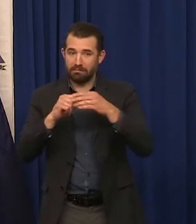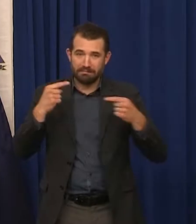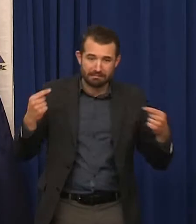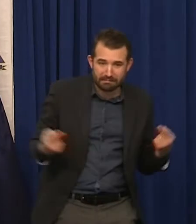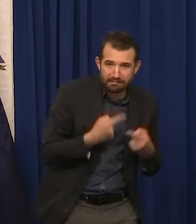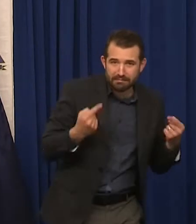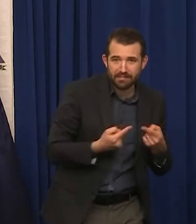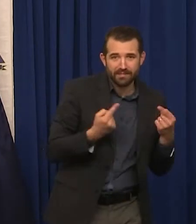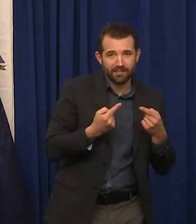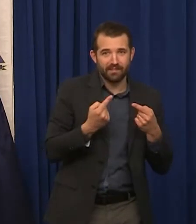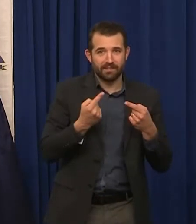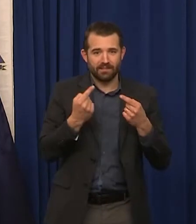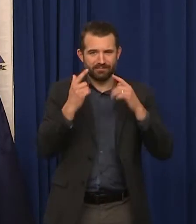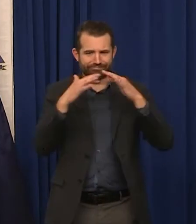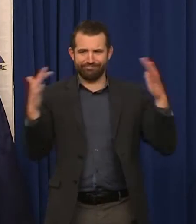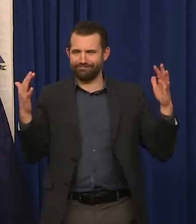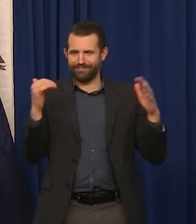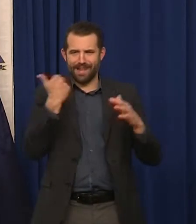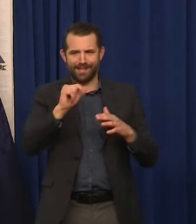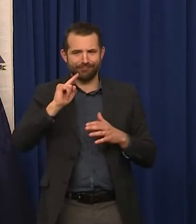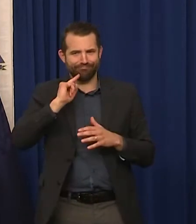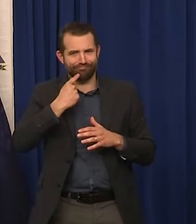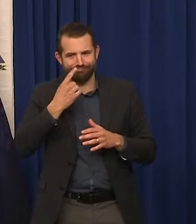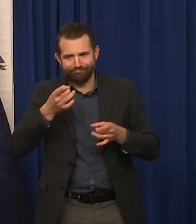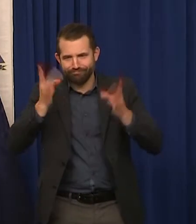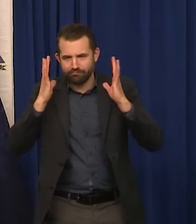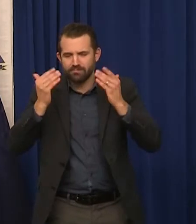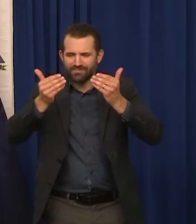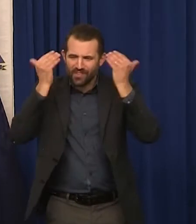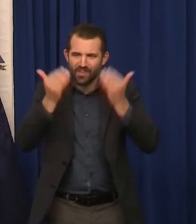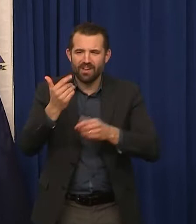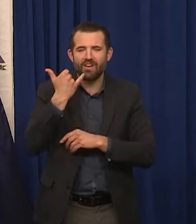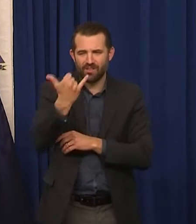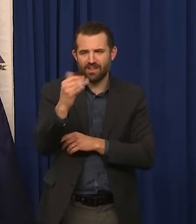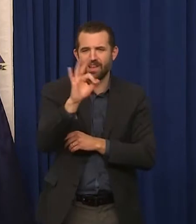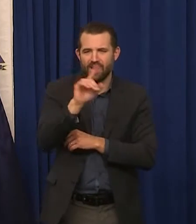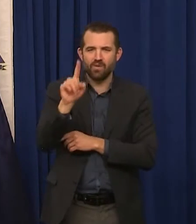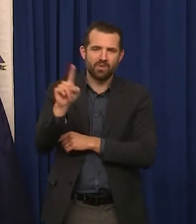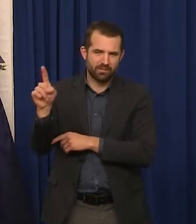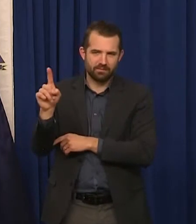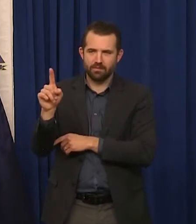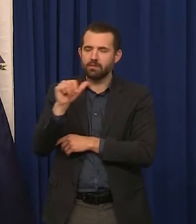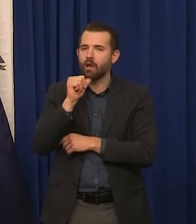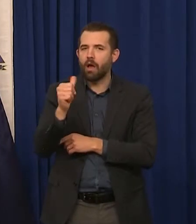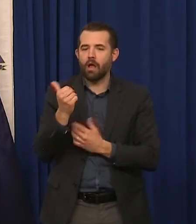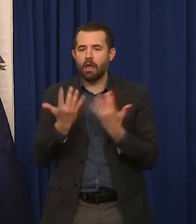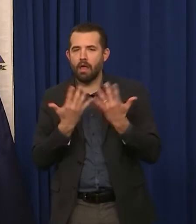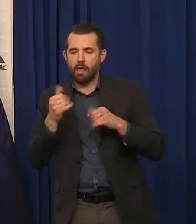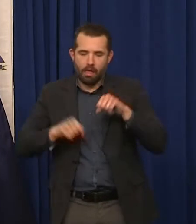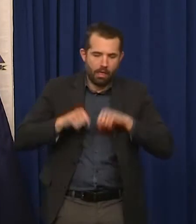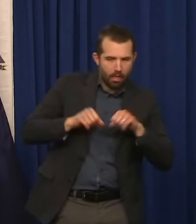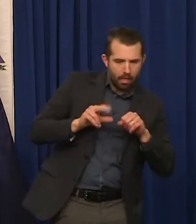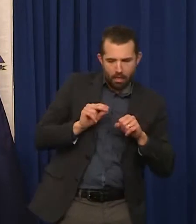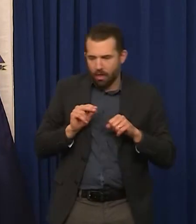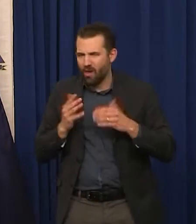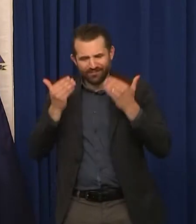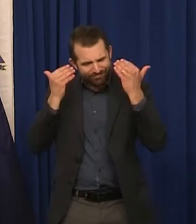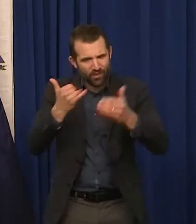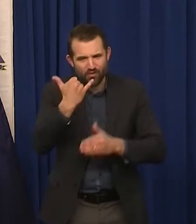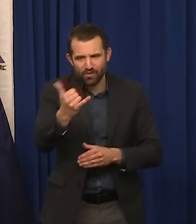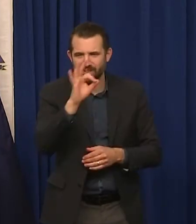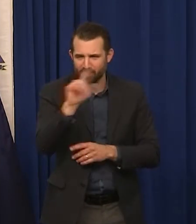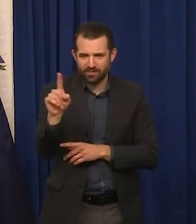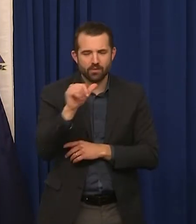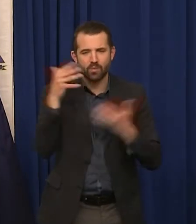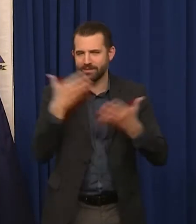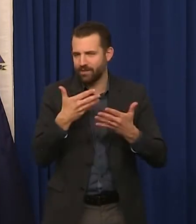suffered, please do not hesitate or delay in calling 911. The emergency medical system